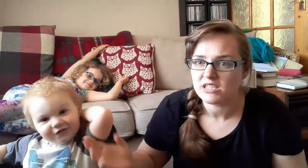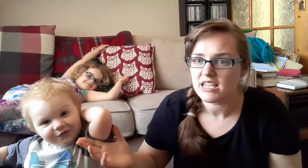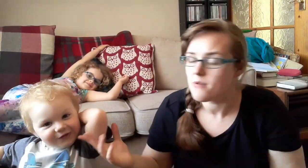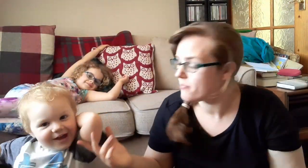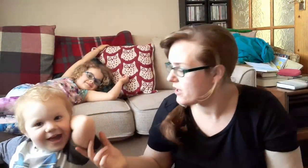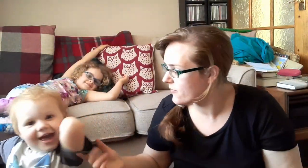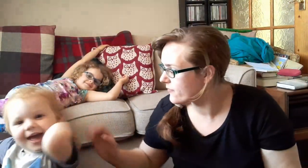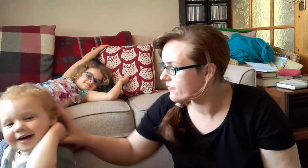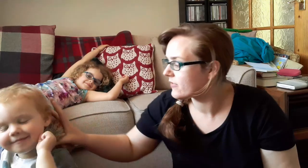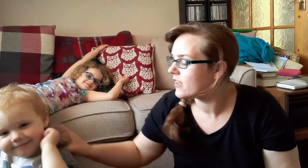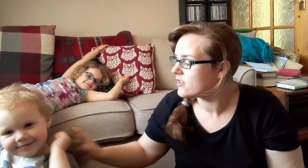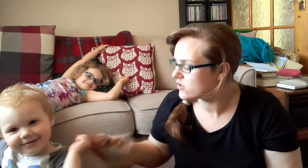a